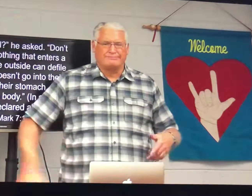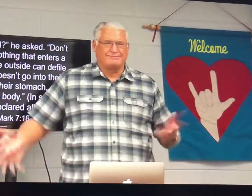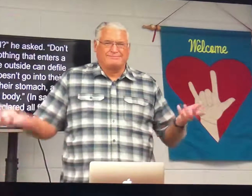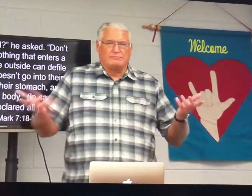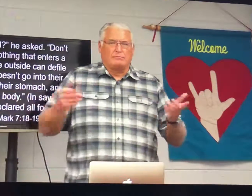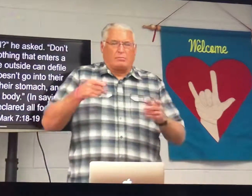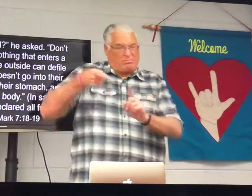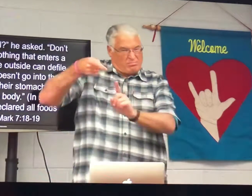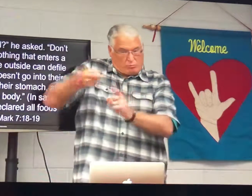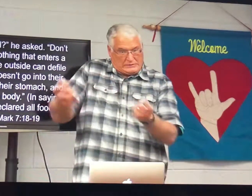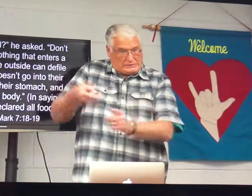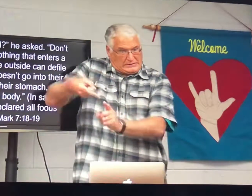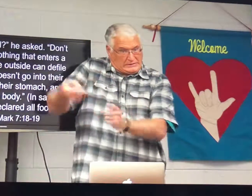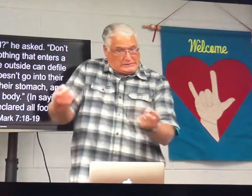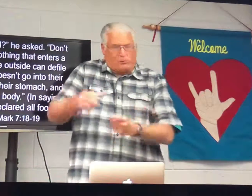statistically in the history of the game.